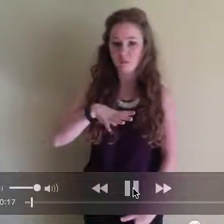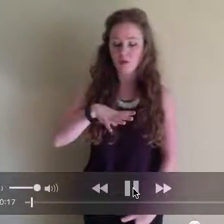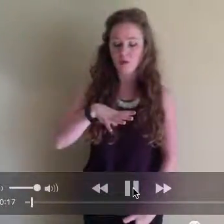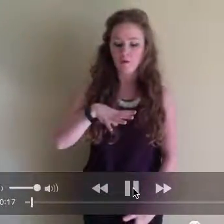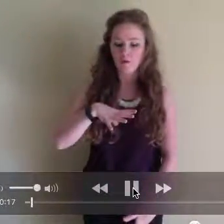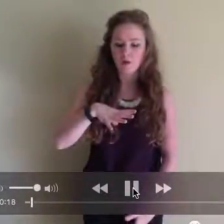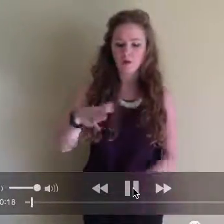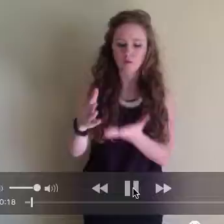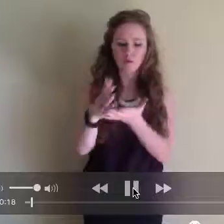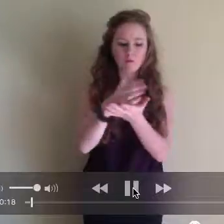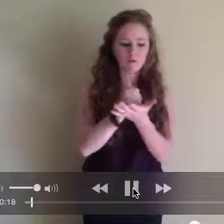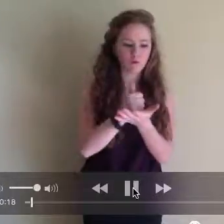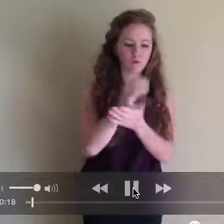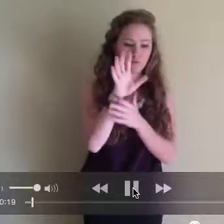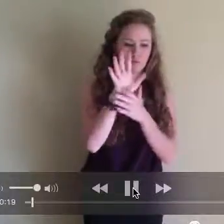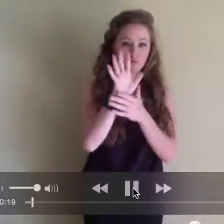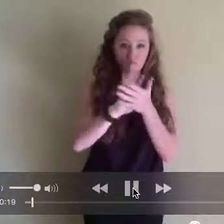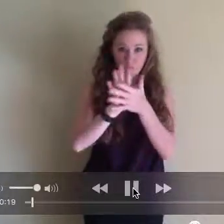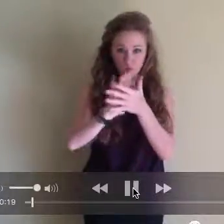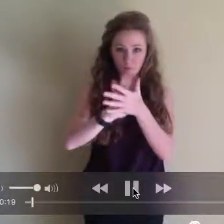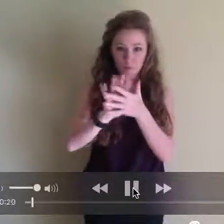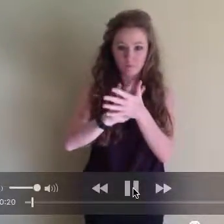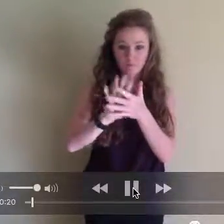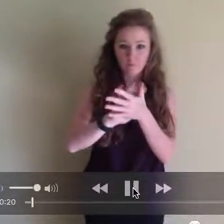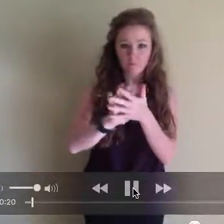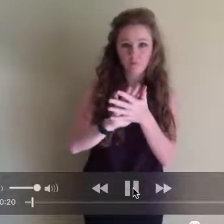Welcome, women and men.